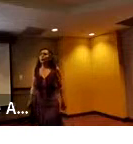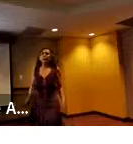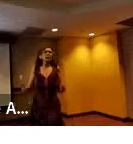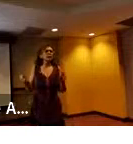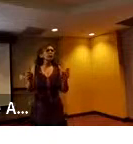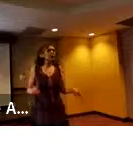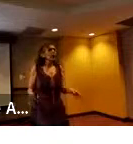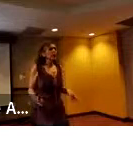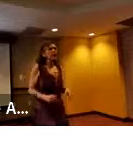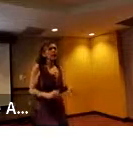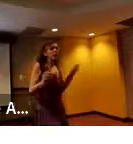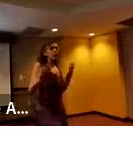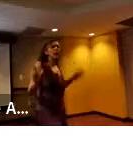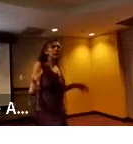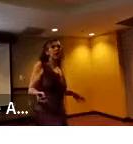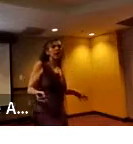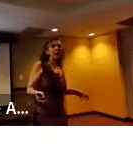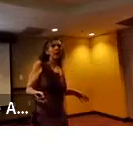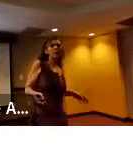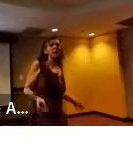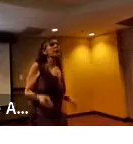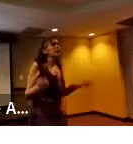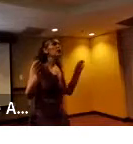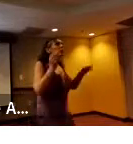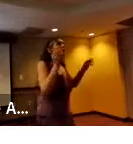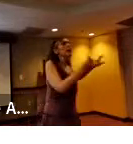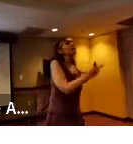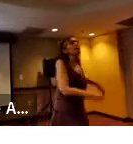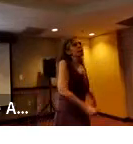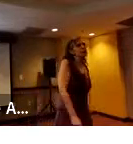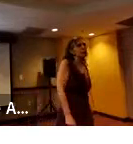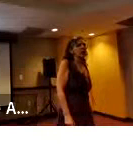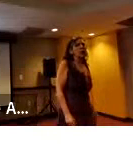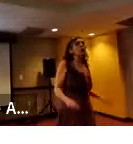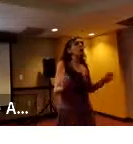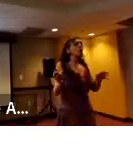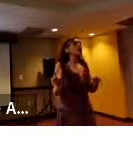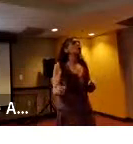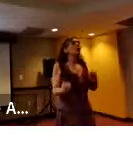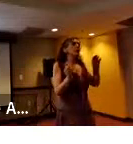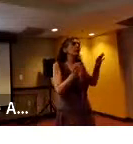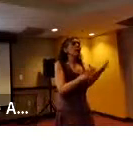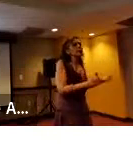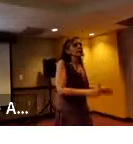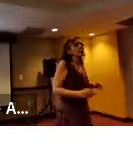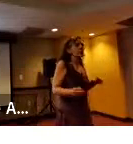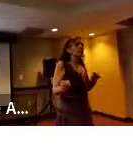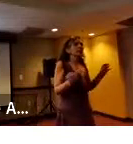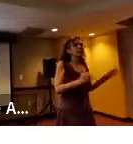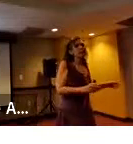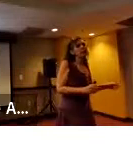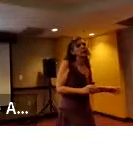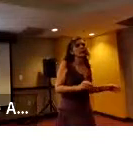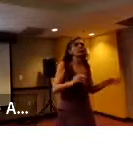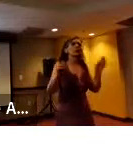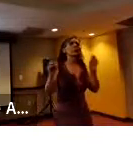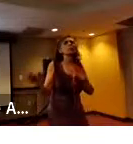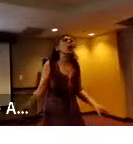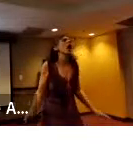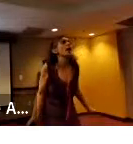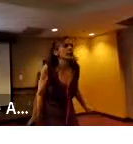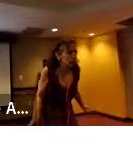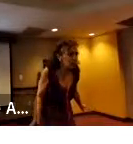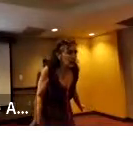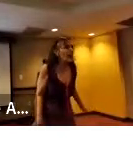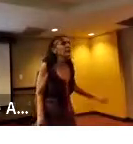have to put accessibility into my website because of those disabled people. Who, of course, disabled doesn't really mean disabled. They use the